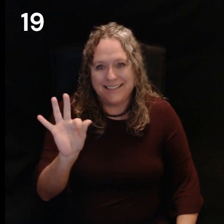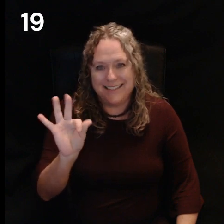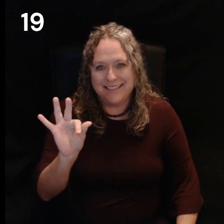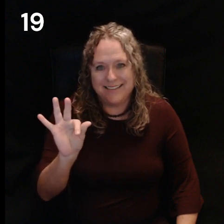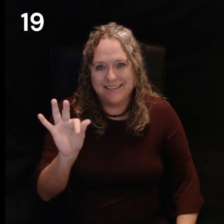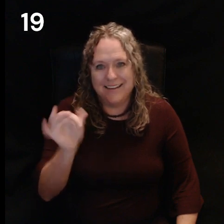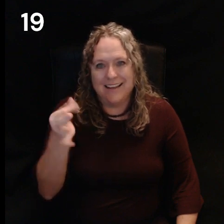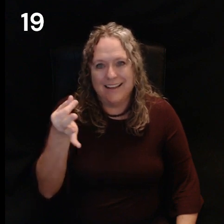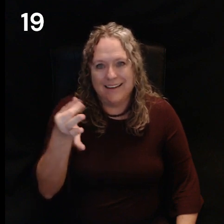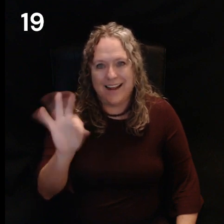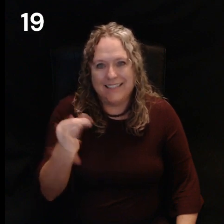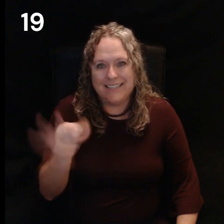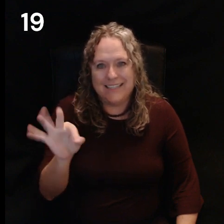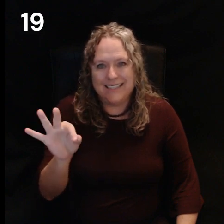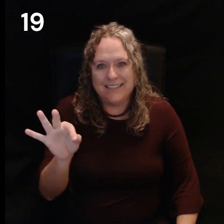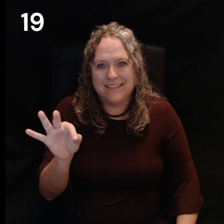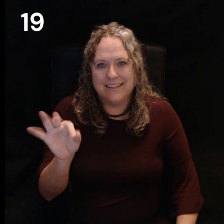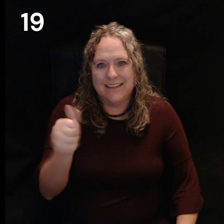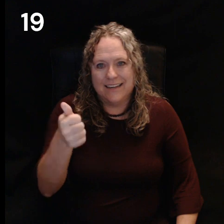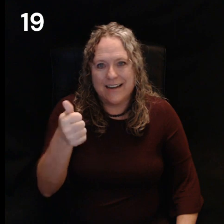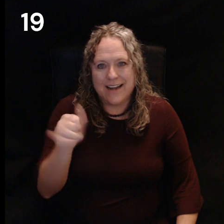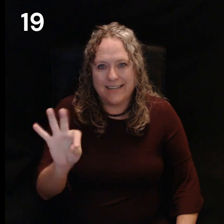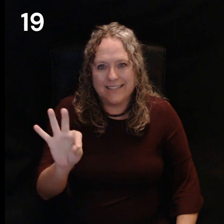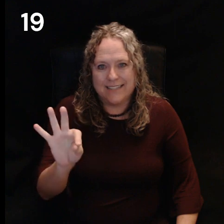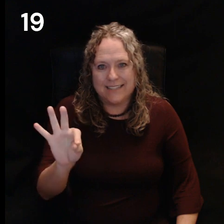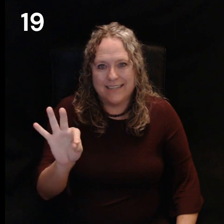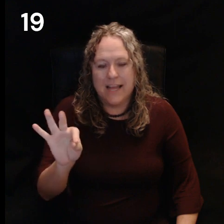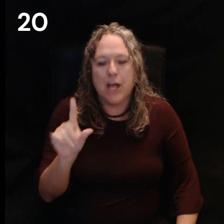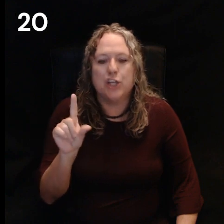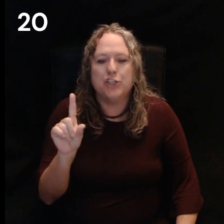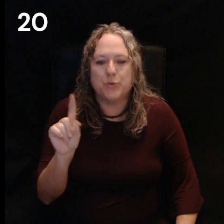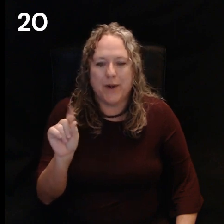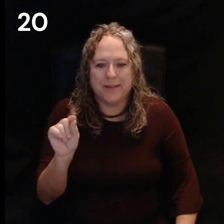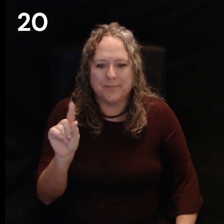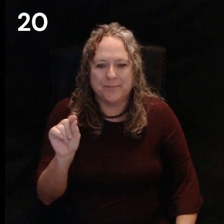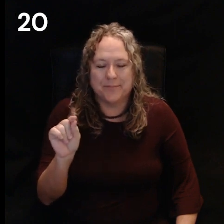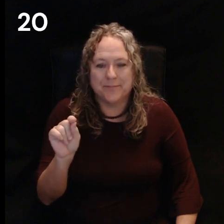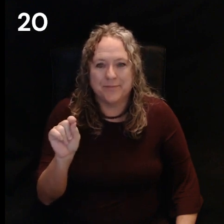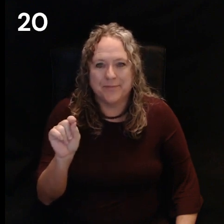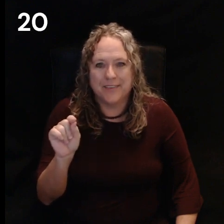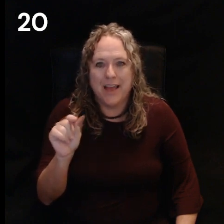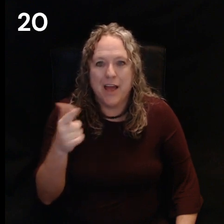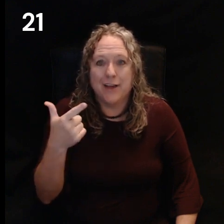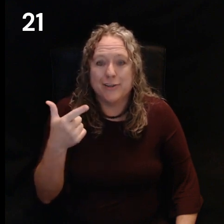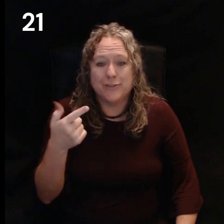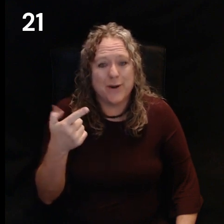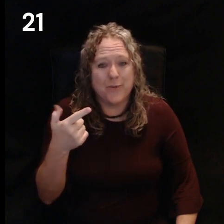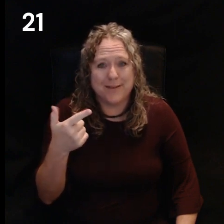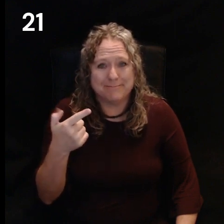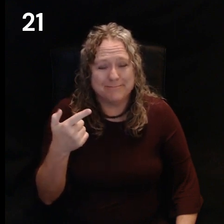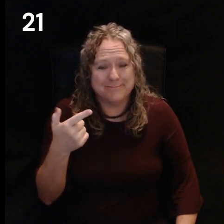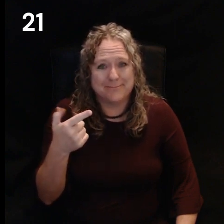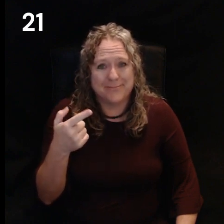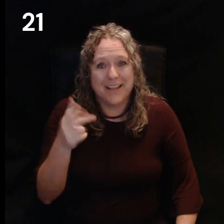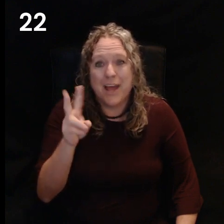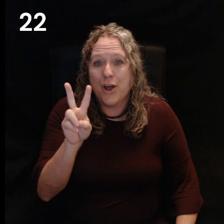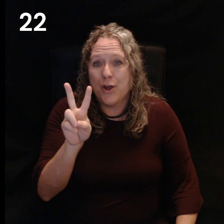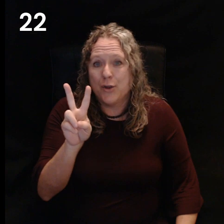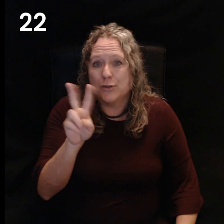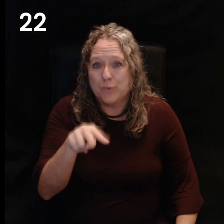19. 19. 19. 20. 21.